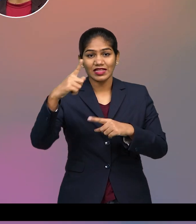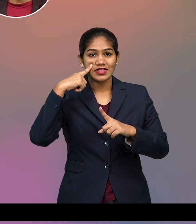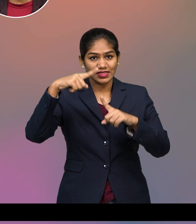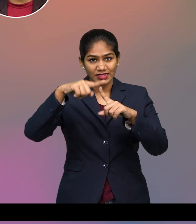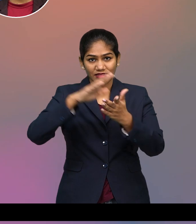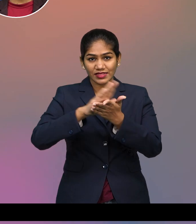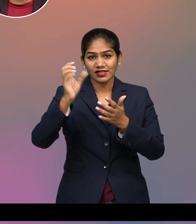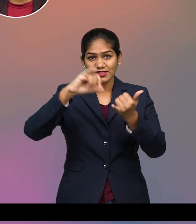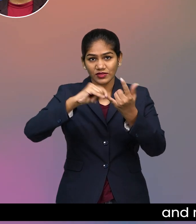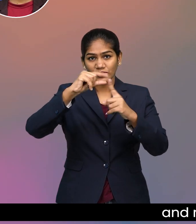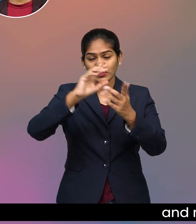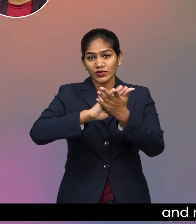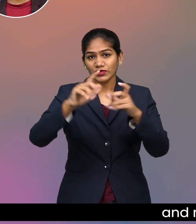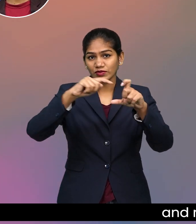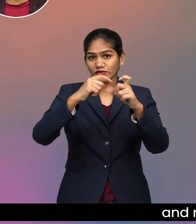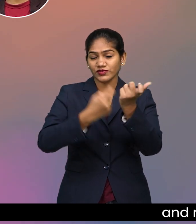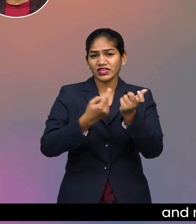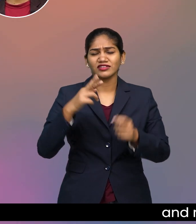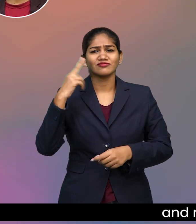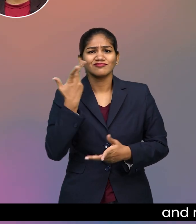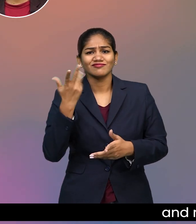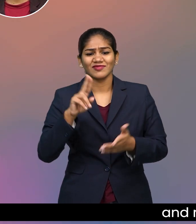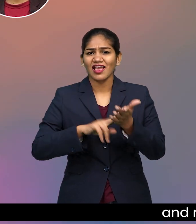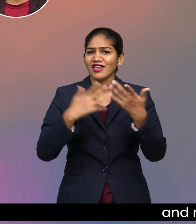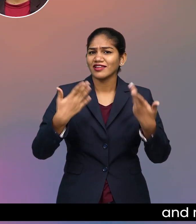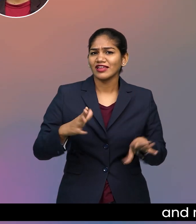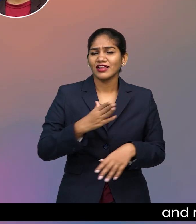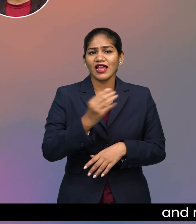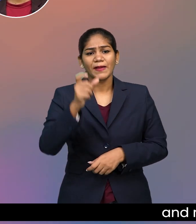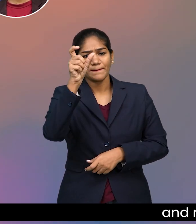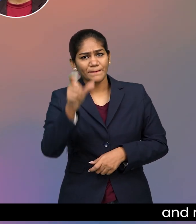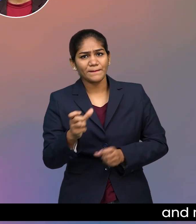due to natural and man-made actions.